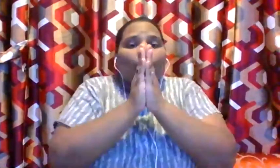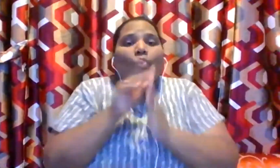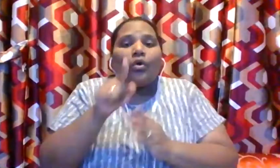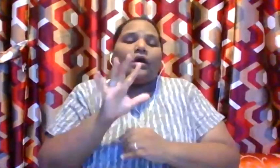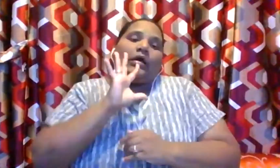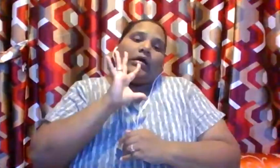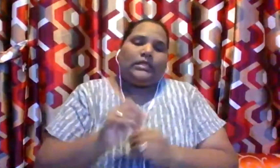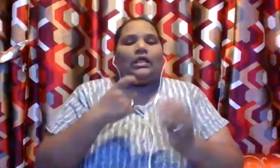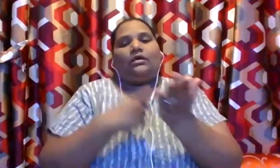religion.